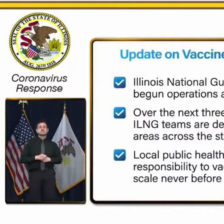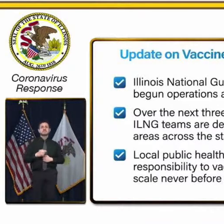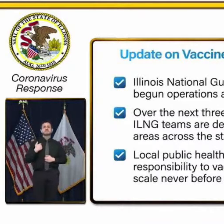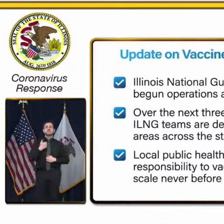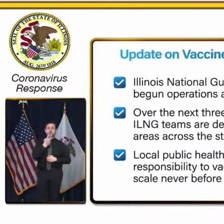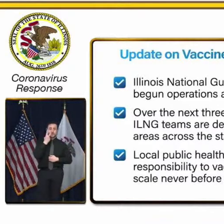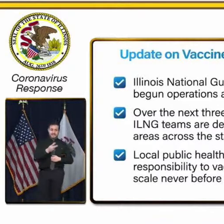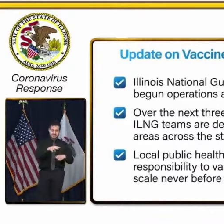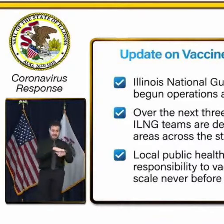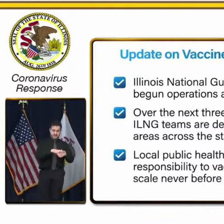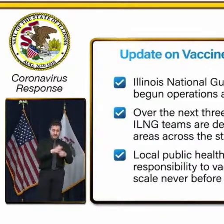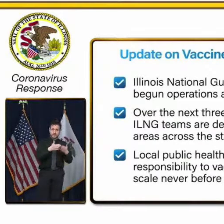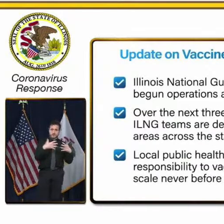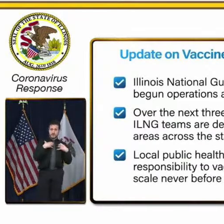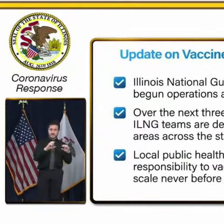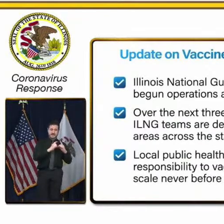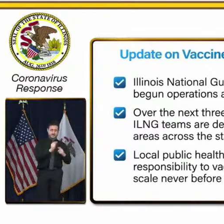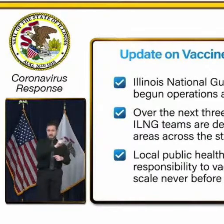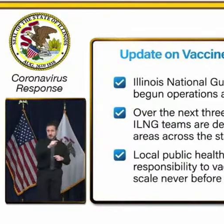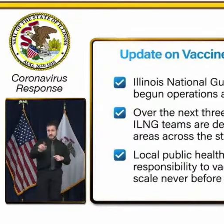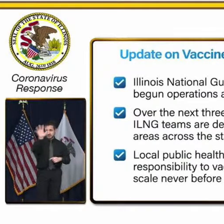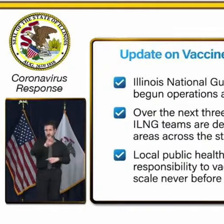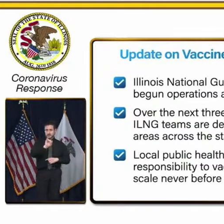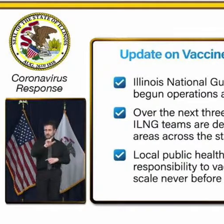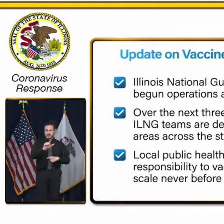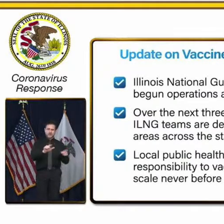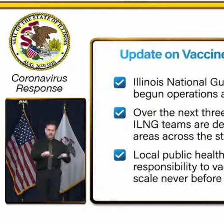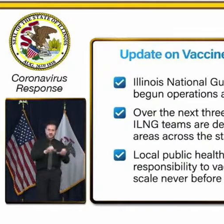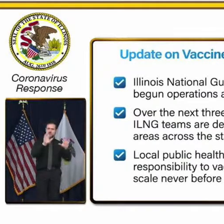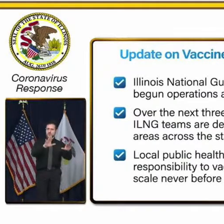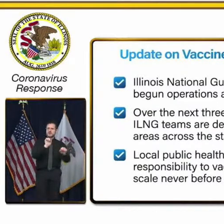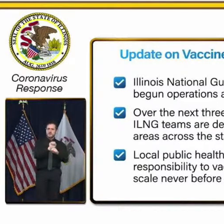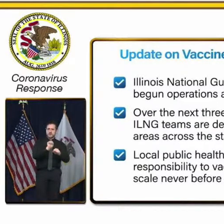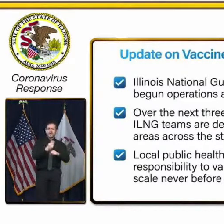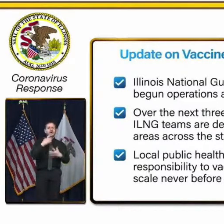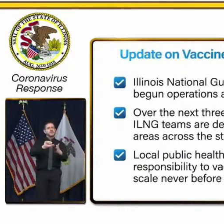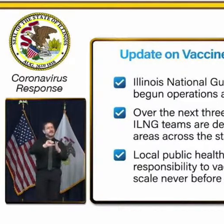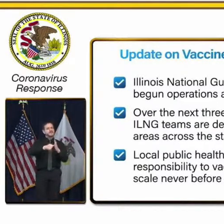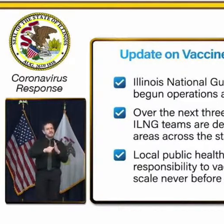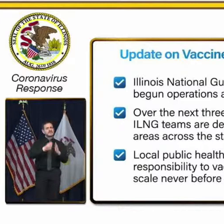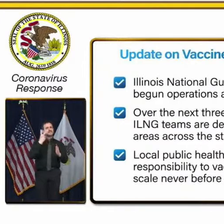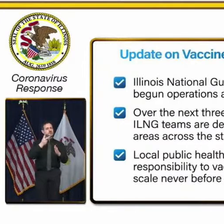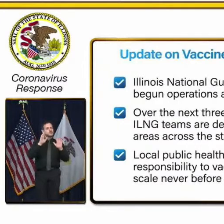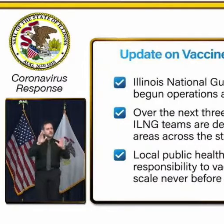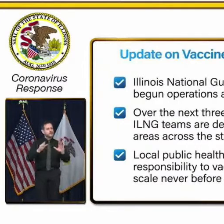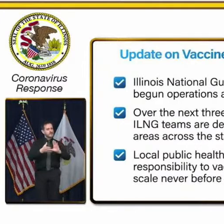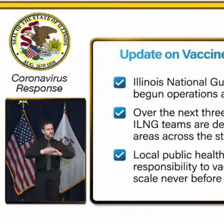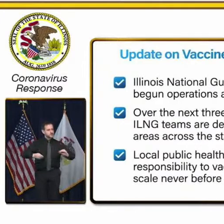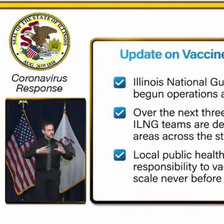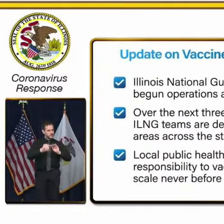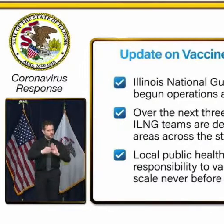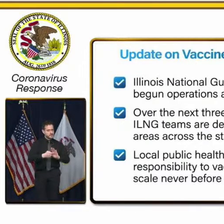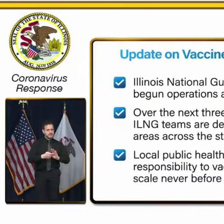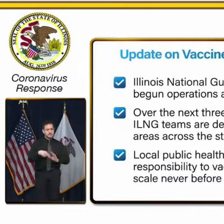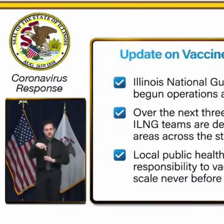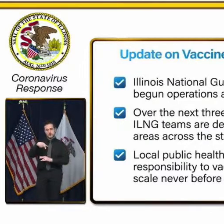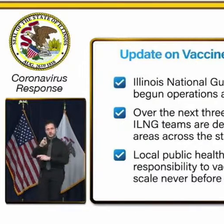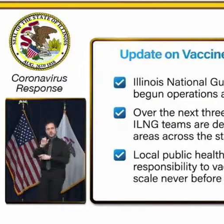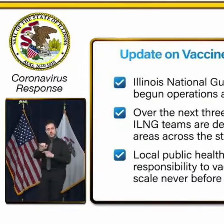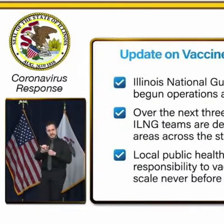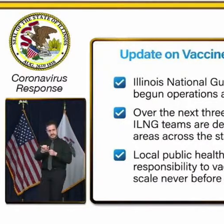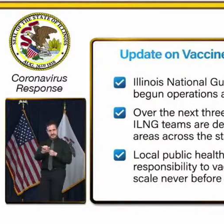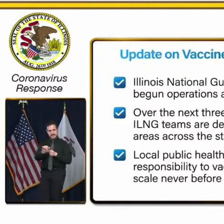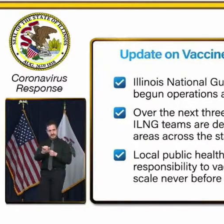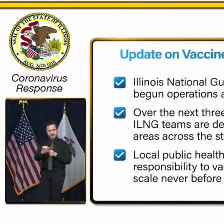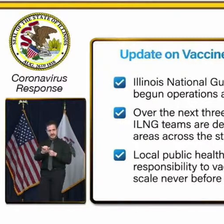those local public health departments across the state, and I want to highlight 2 such examples. In Quincy, the